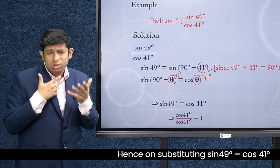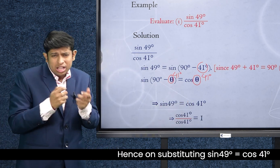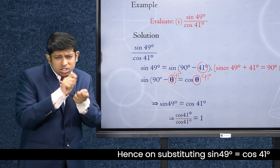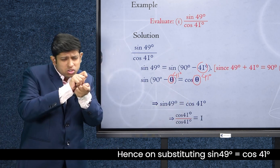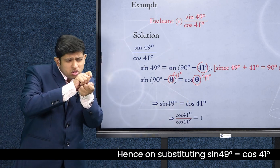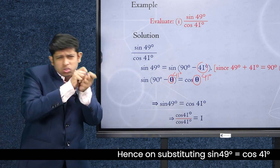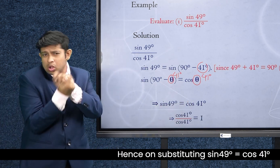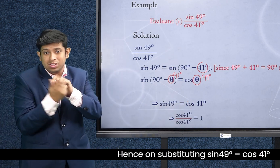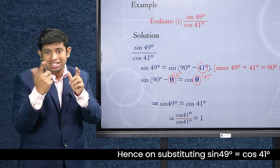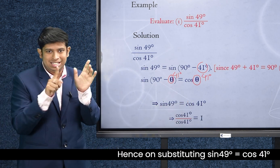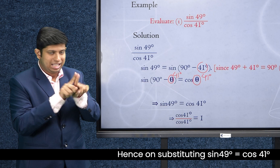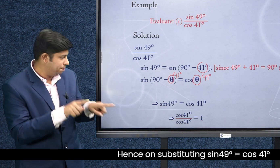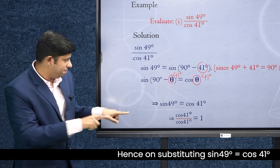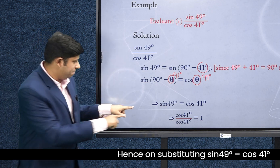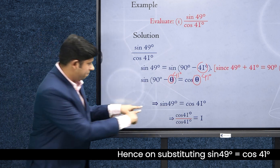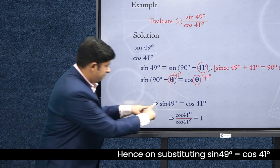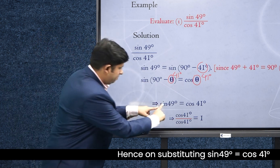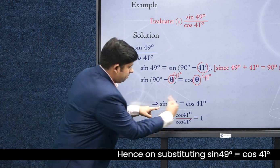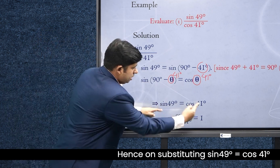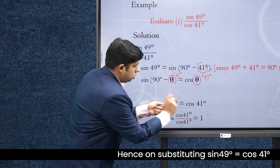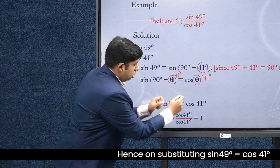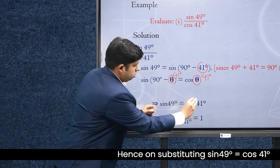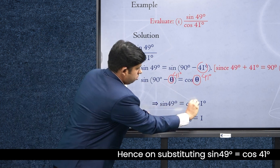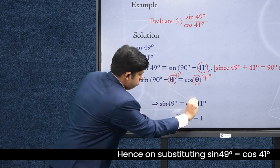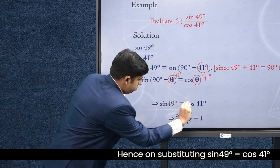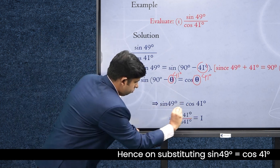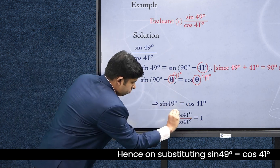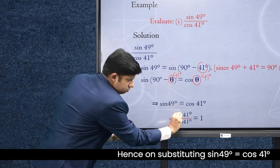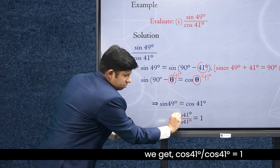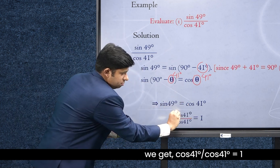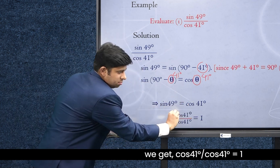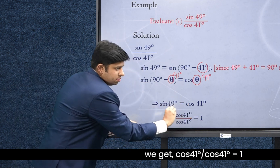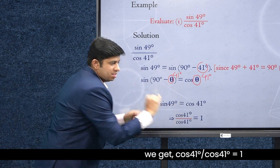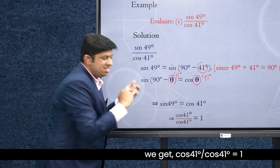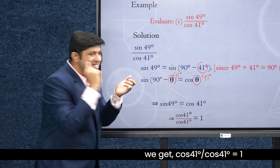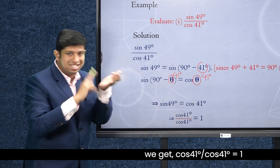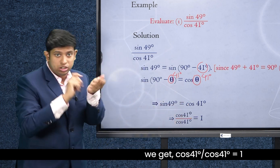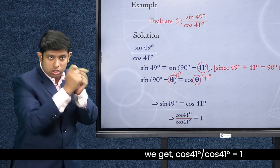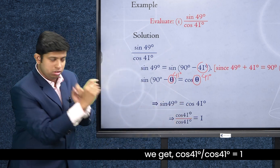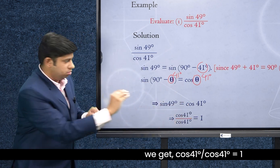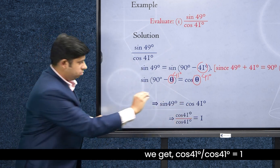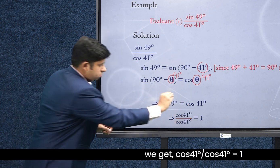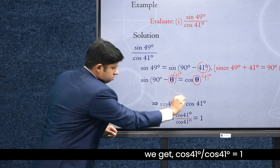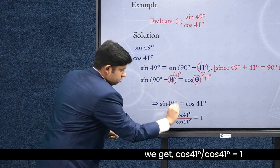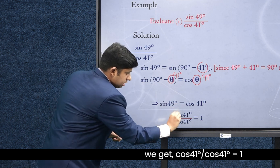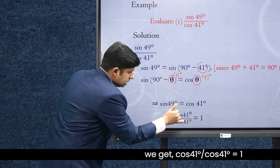Hence, on substituting sin 49 degrees is equal to cos 41 degrees, we get cos 41 degrees by cos 41 degrees